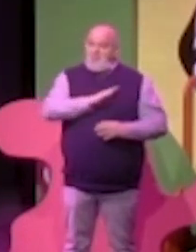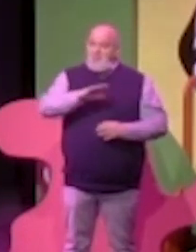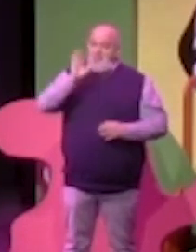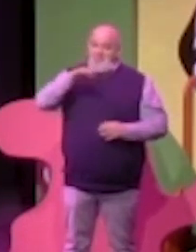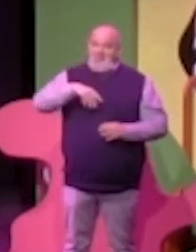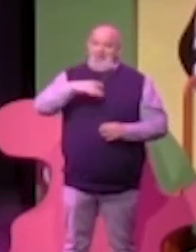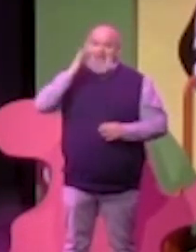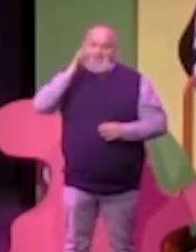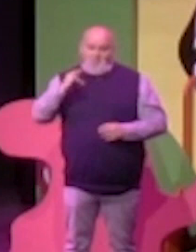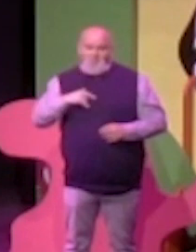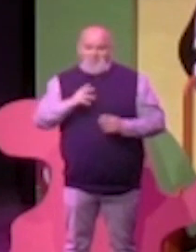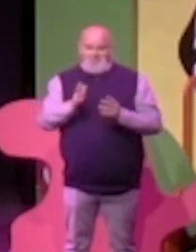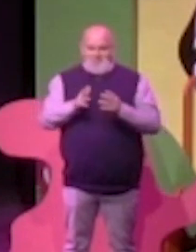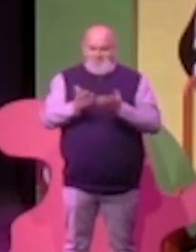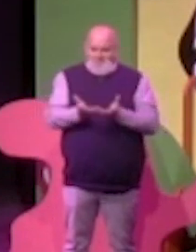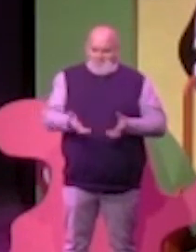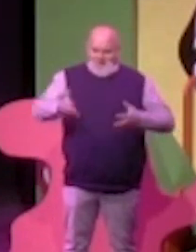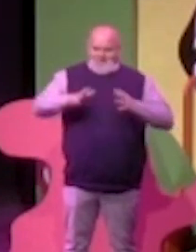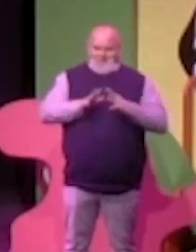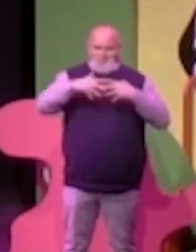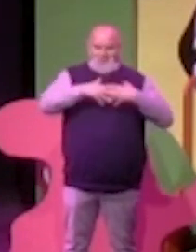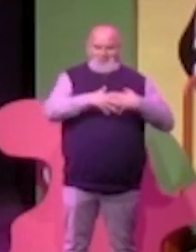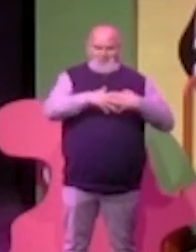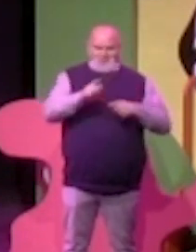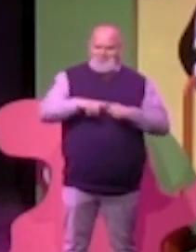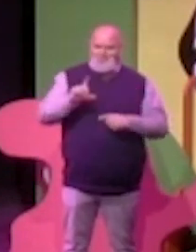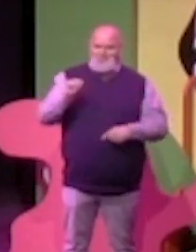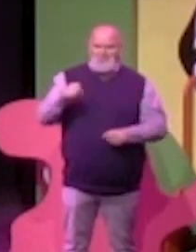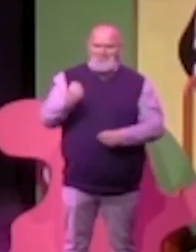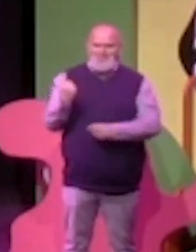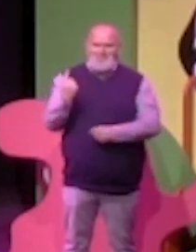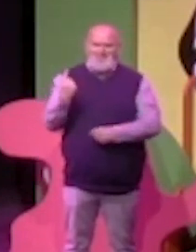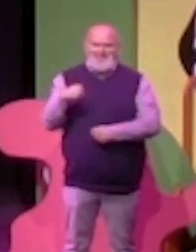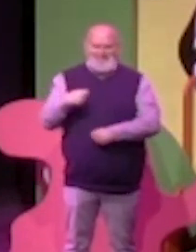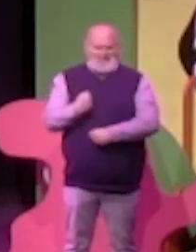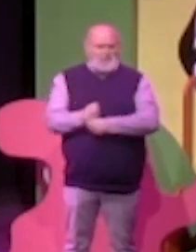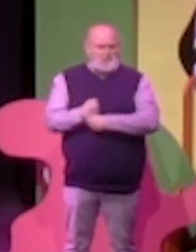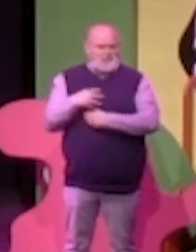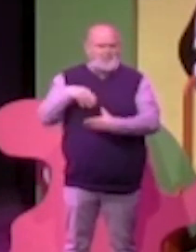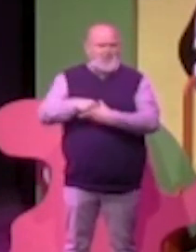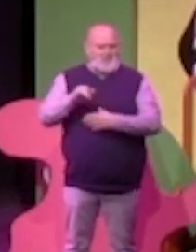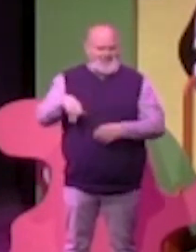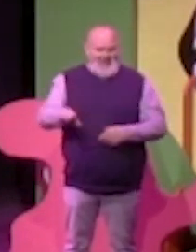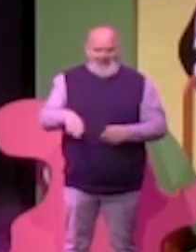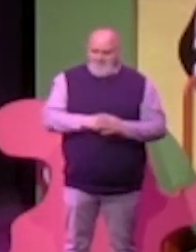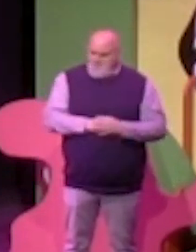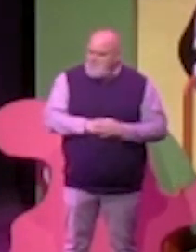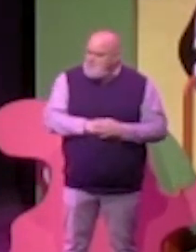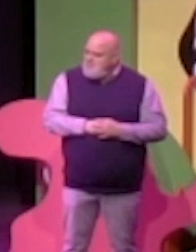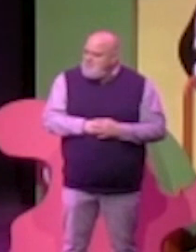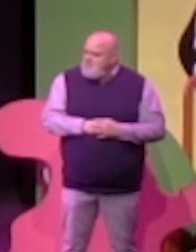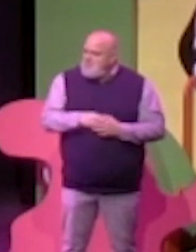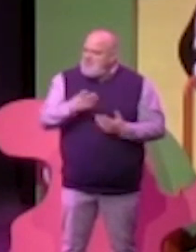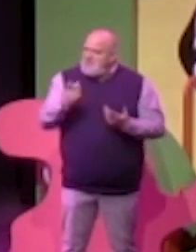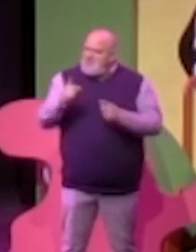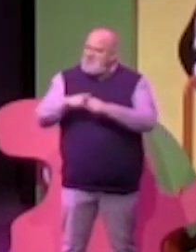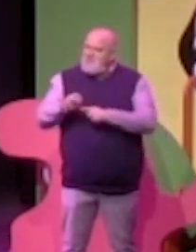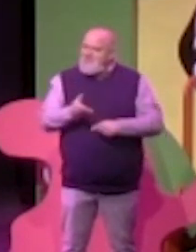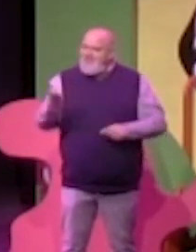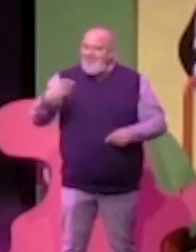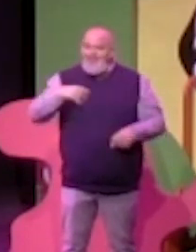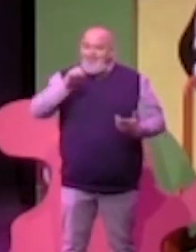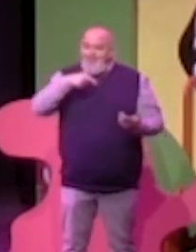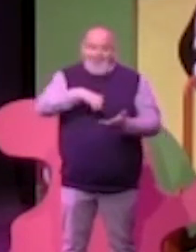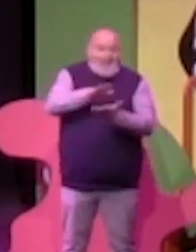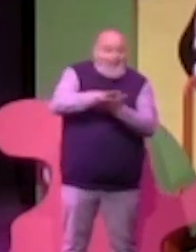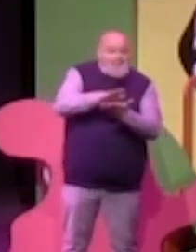Weavers Association, and that's been some 20-something years. And I just do things like that. I'm not scholarly.